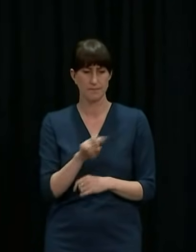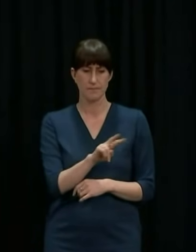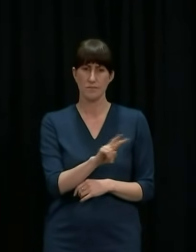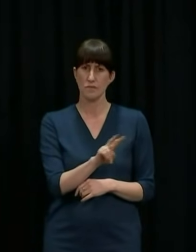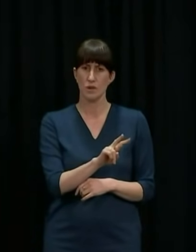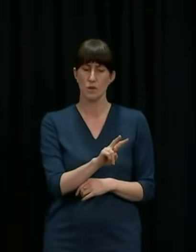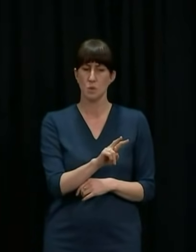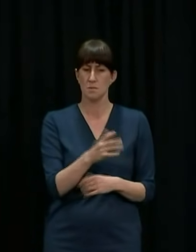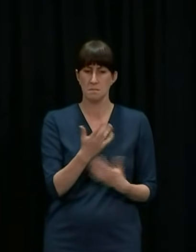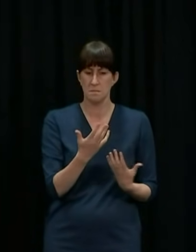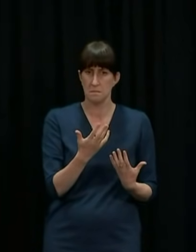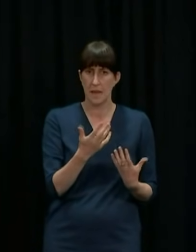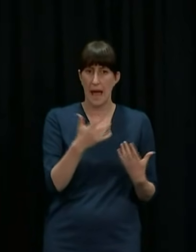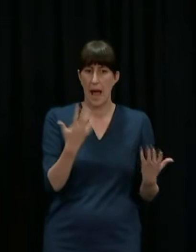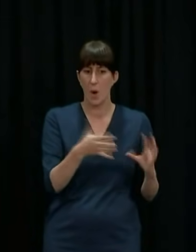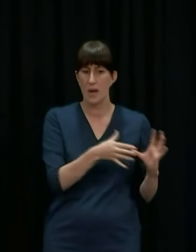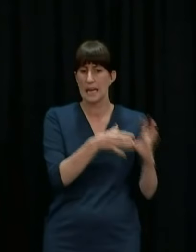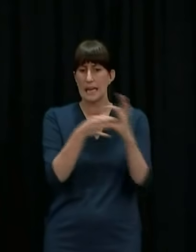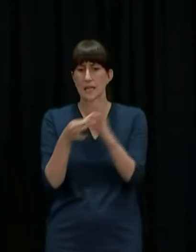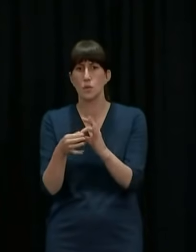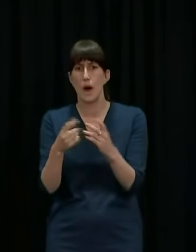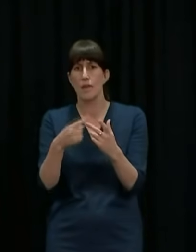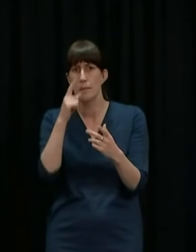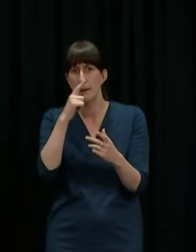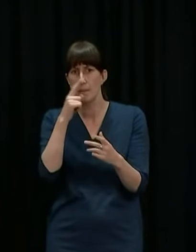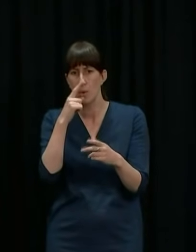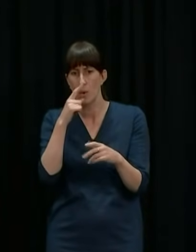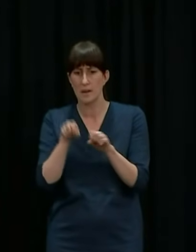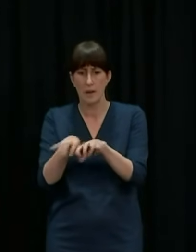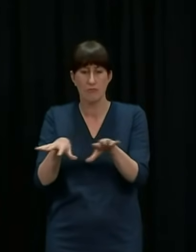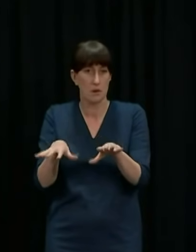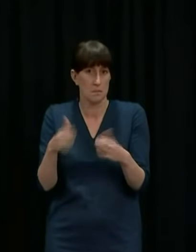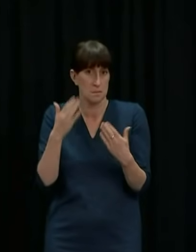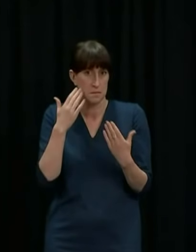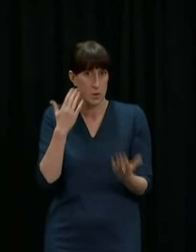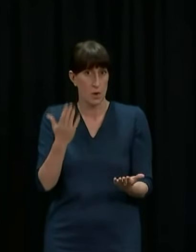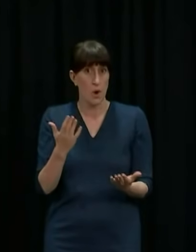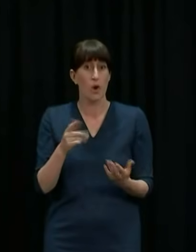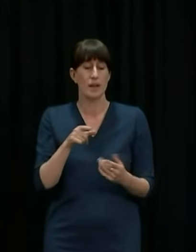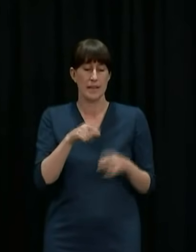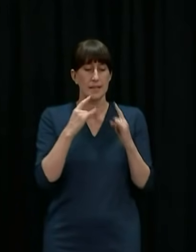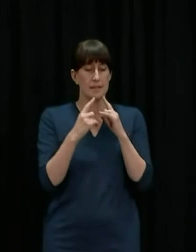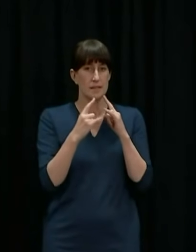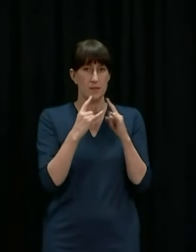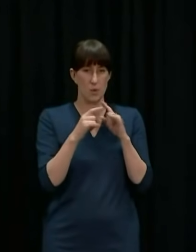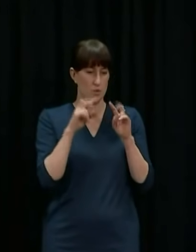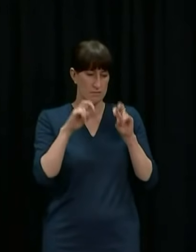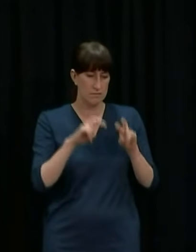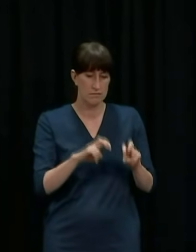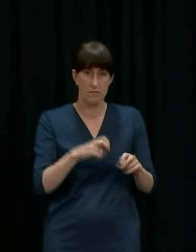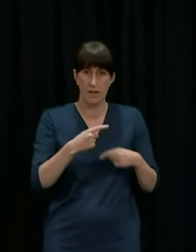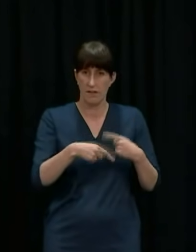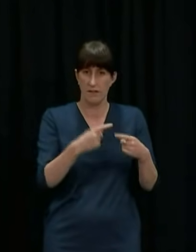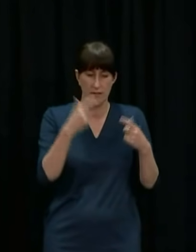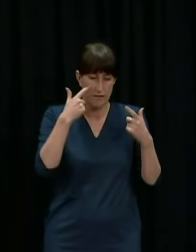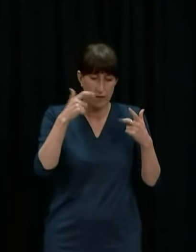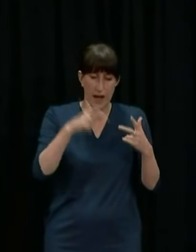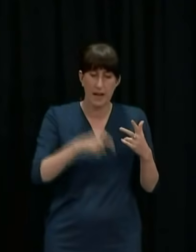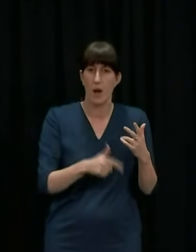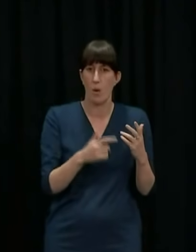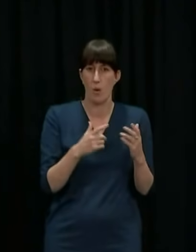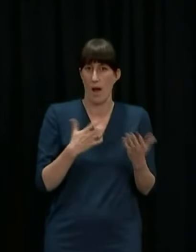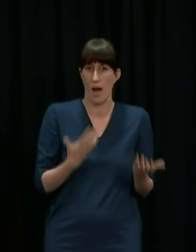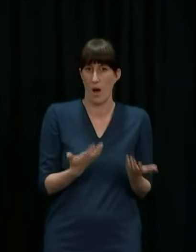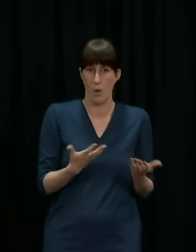linked to others in the outbreak based on initial interviews, but those are ongoing. There is only a limited number